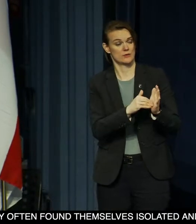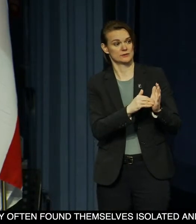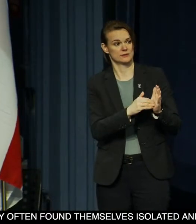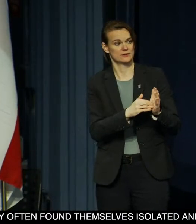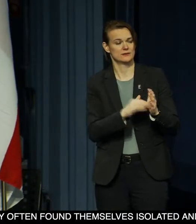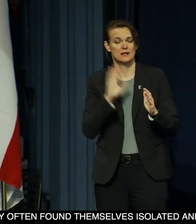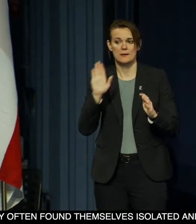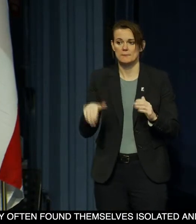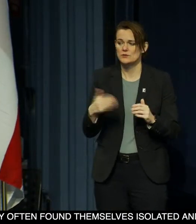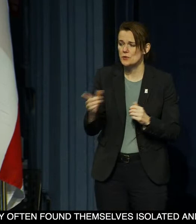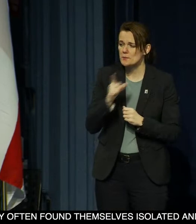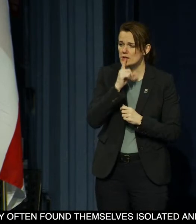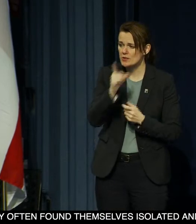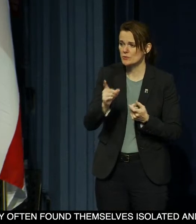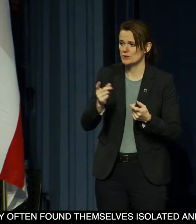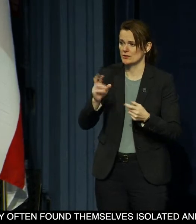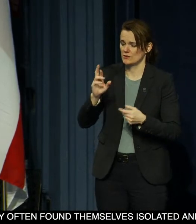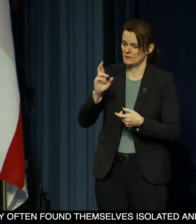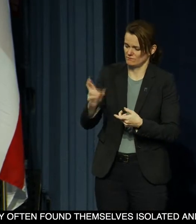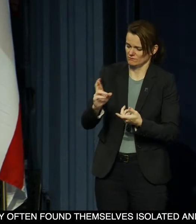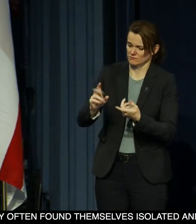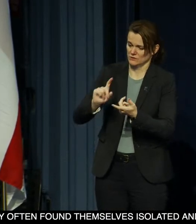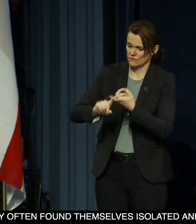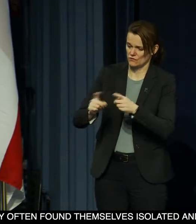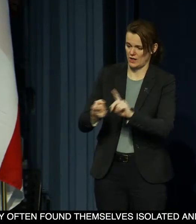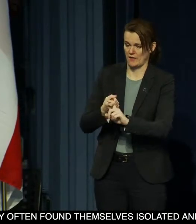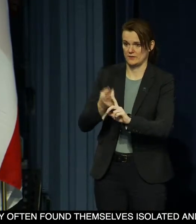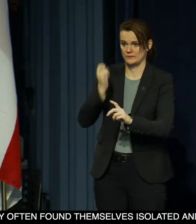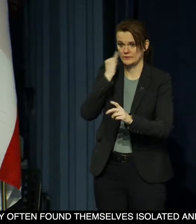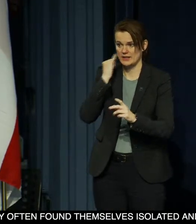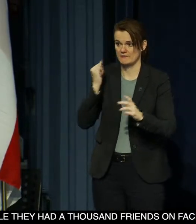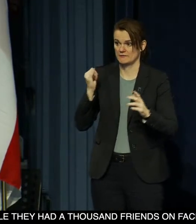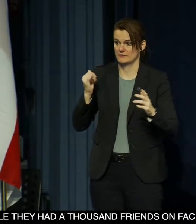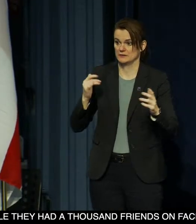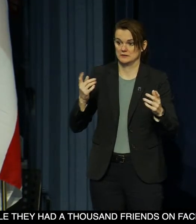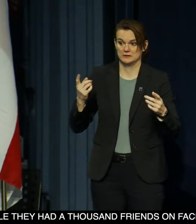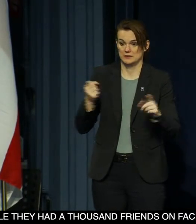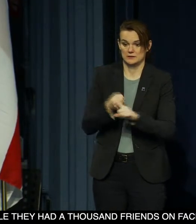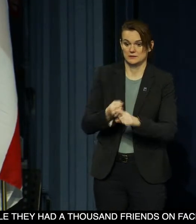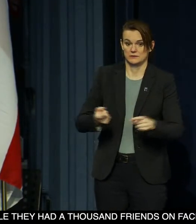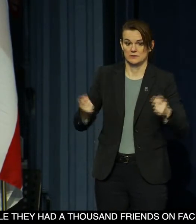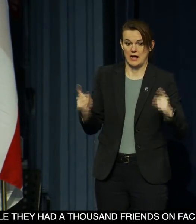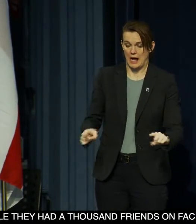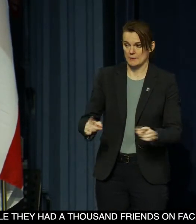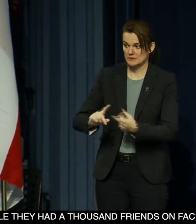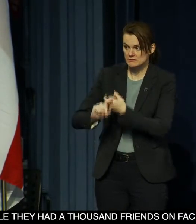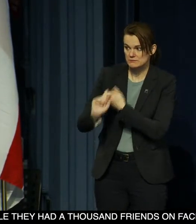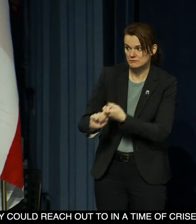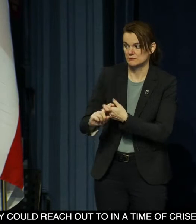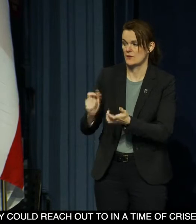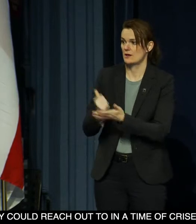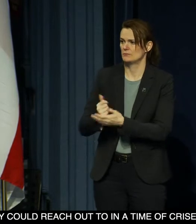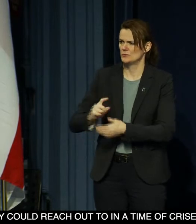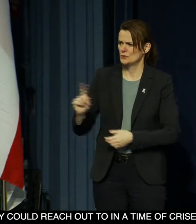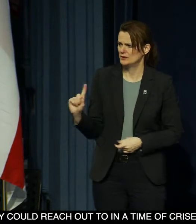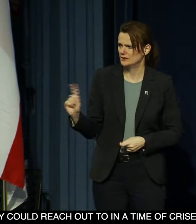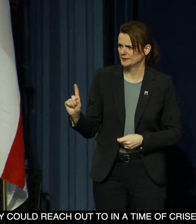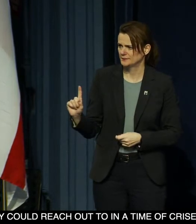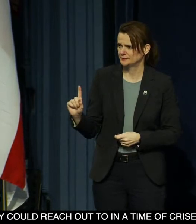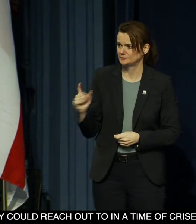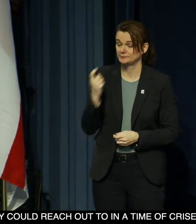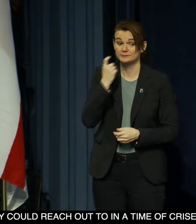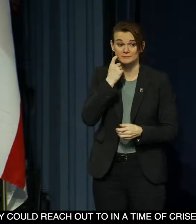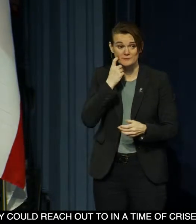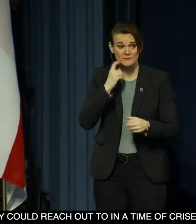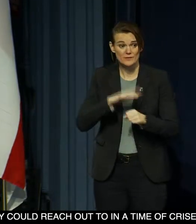one good friend that they could reach out to in a time of crisis. But recently, I've seen how that's changed. I've seen